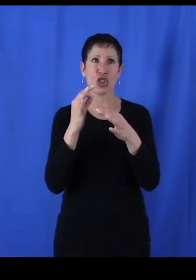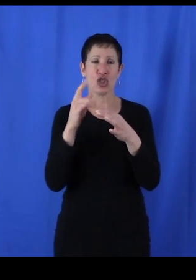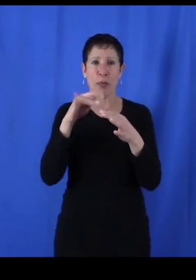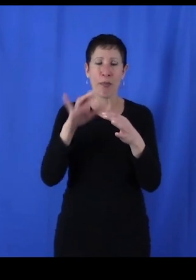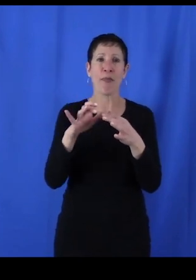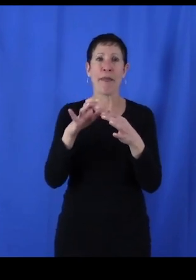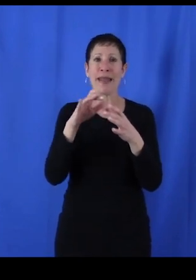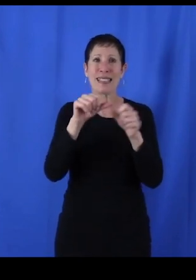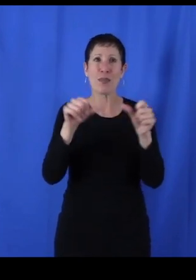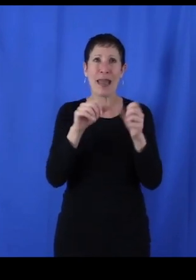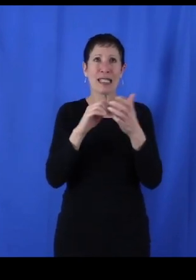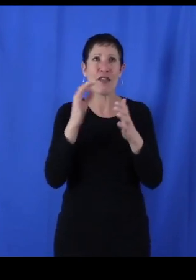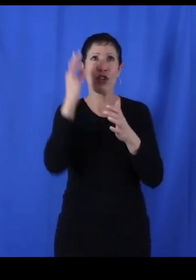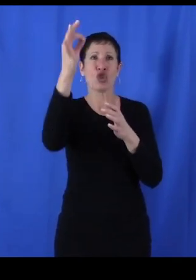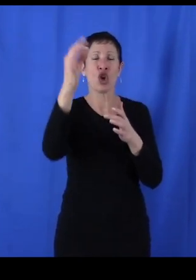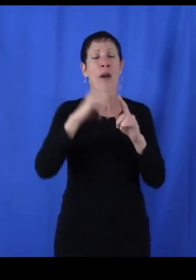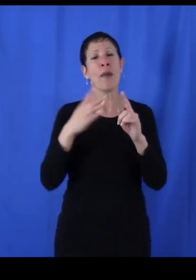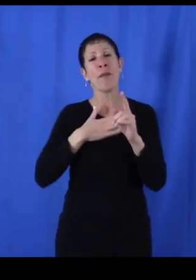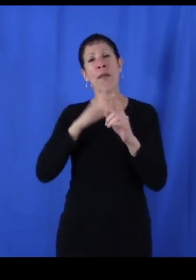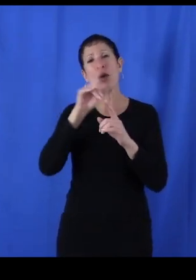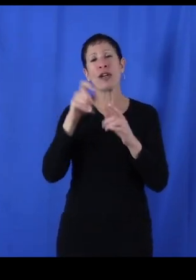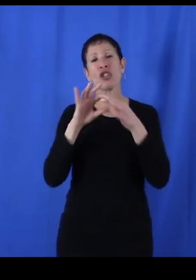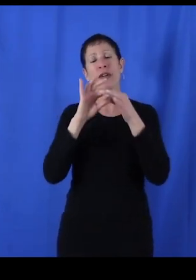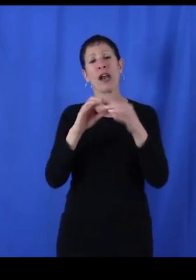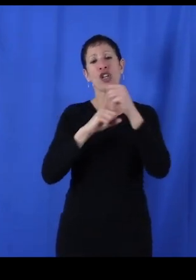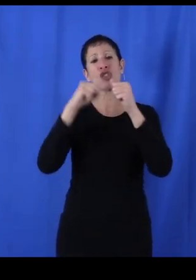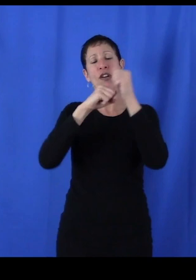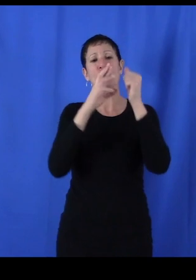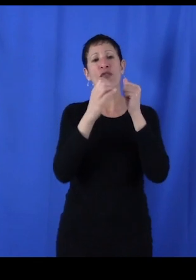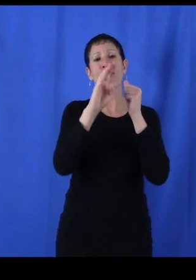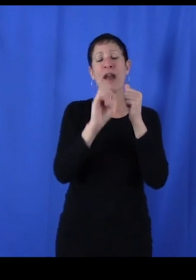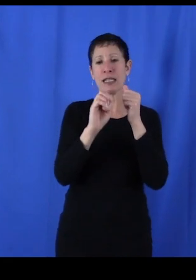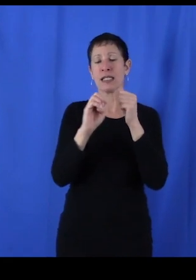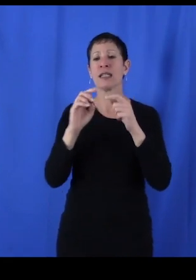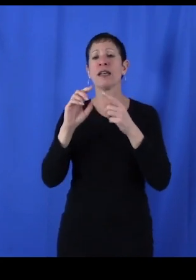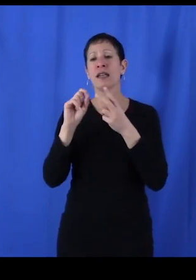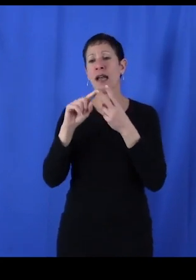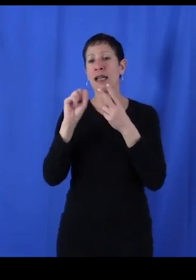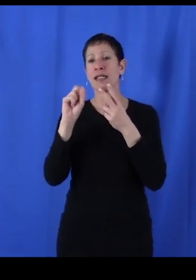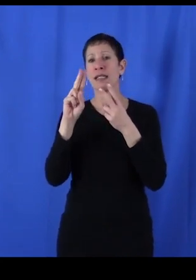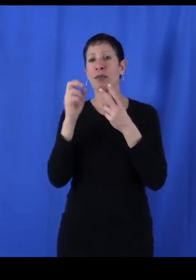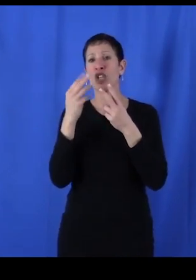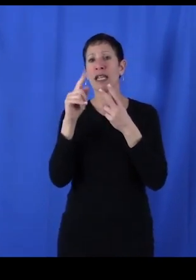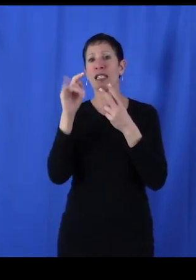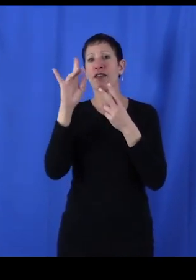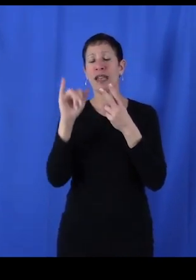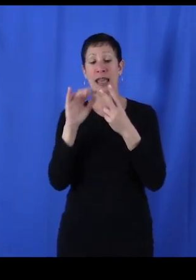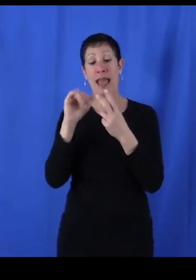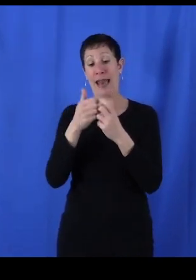space. But I just have a question regarding the construction of race and subjectivity, as well as its connection